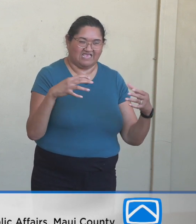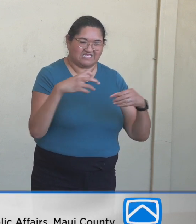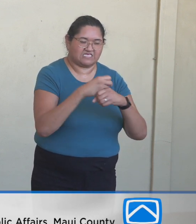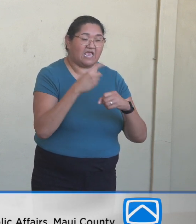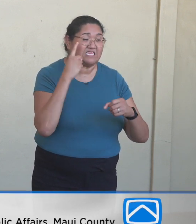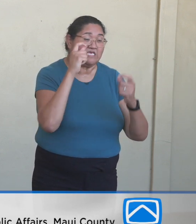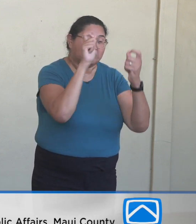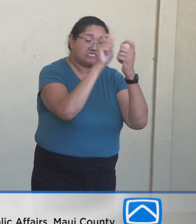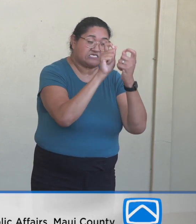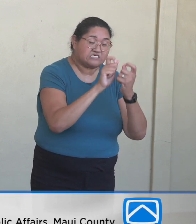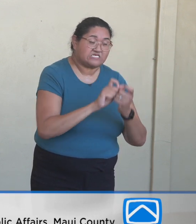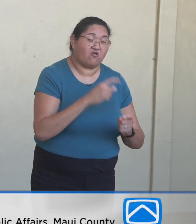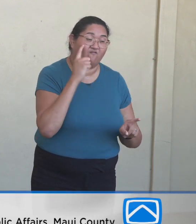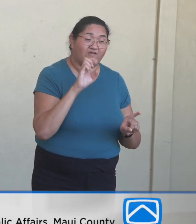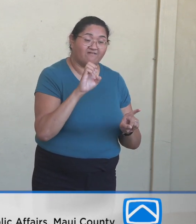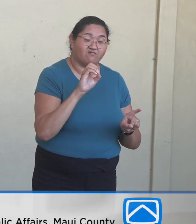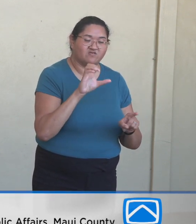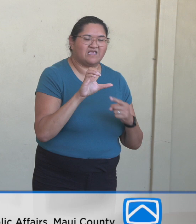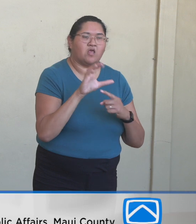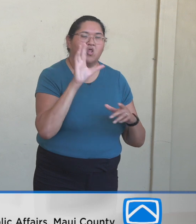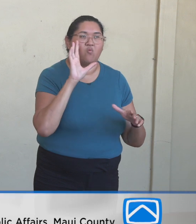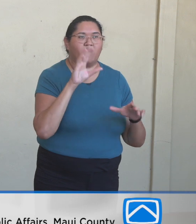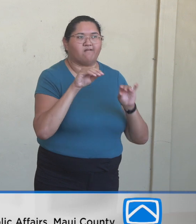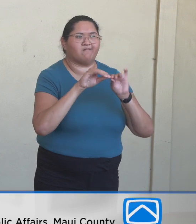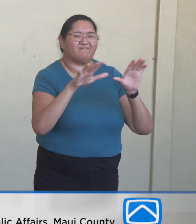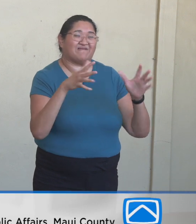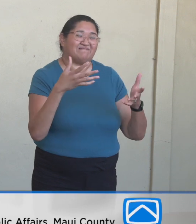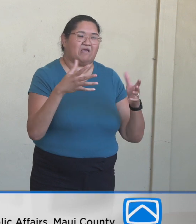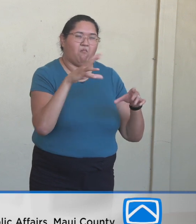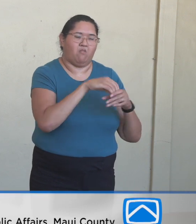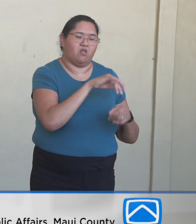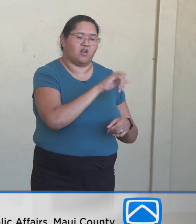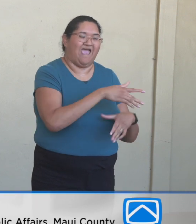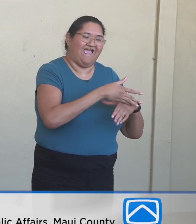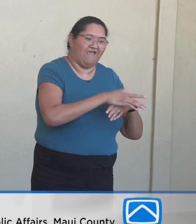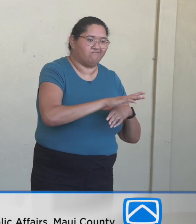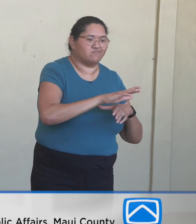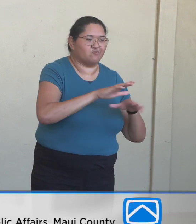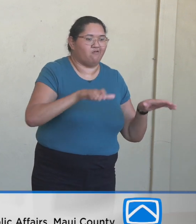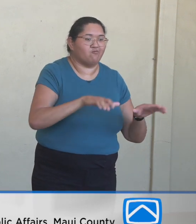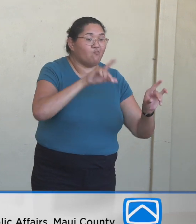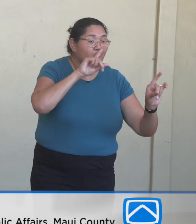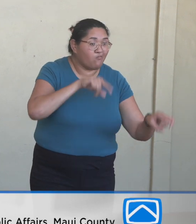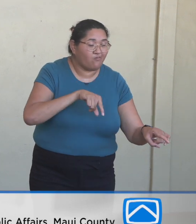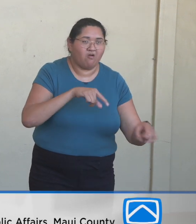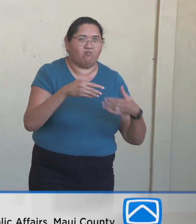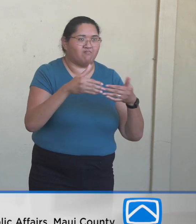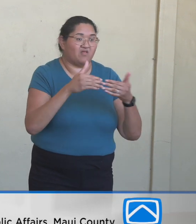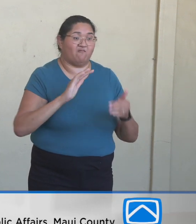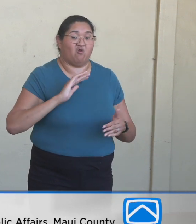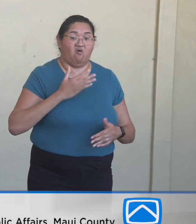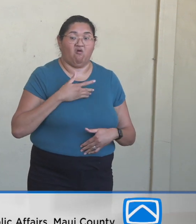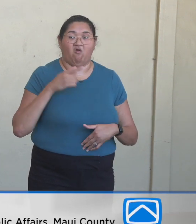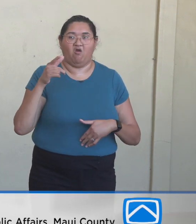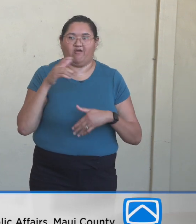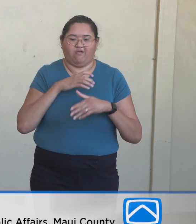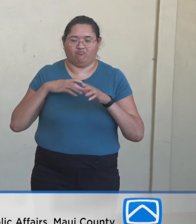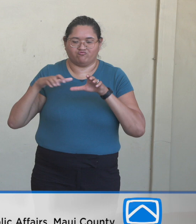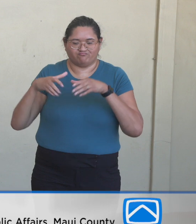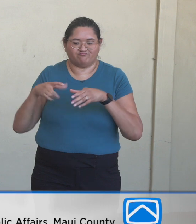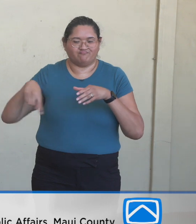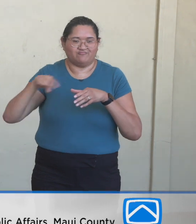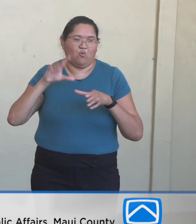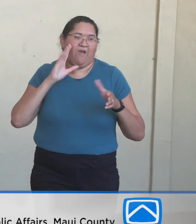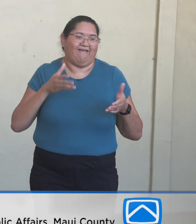the details of an EOC will come out as part of the after action report, as well as whatever our Corporation Counsel